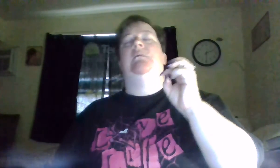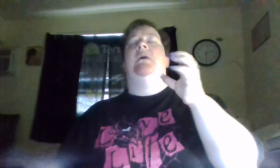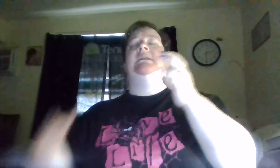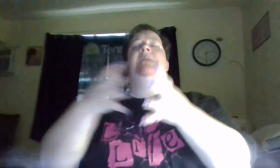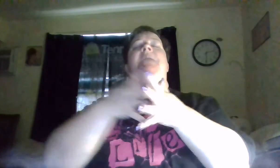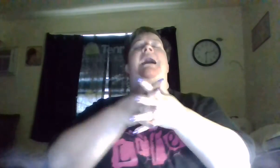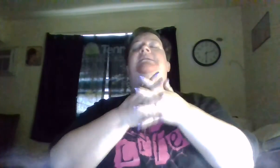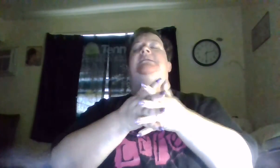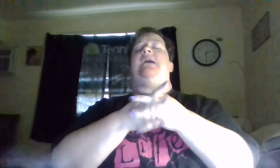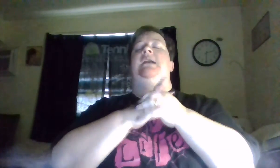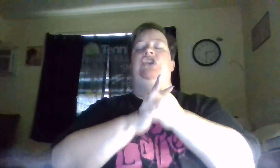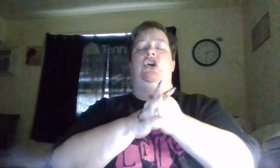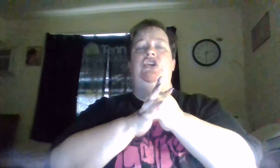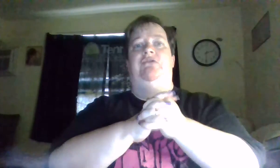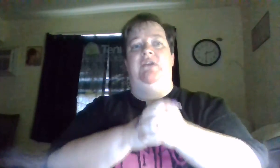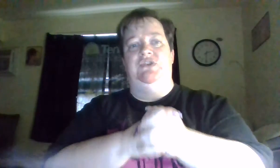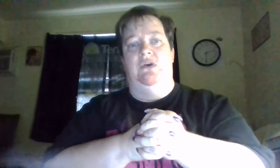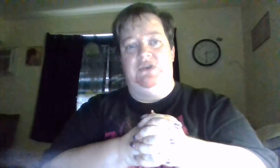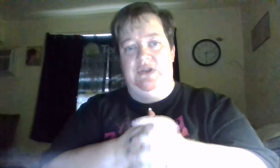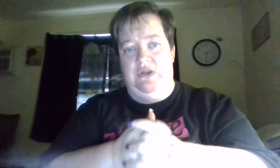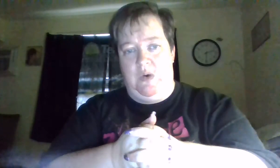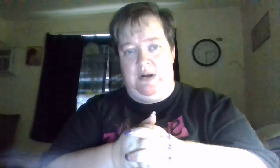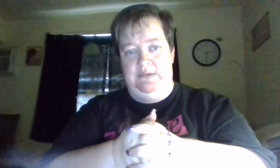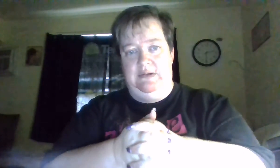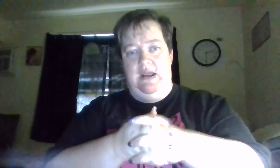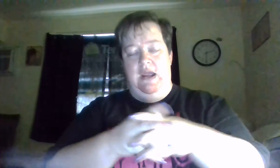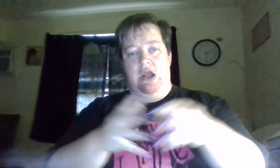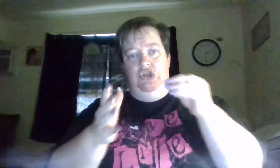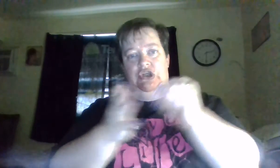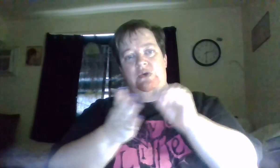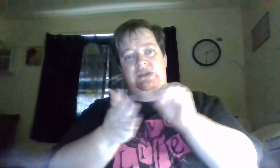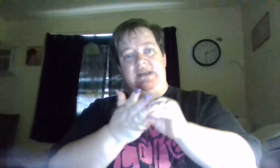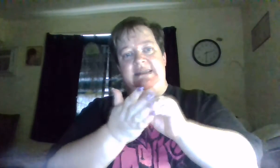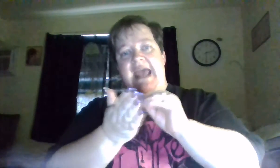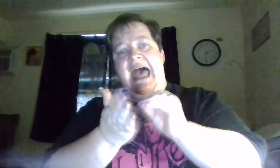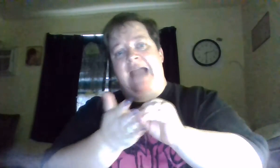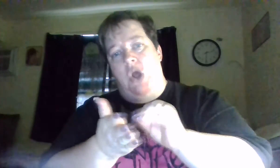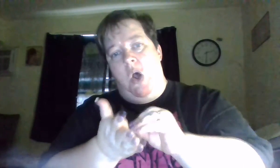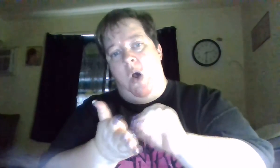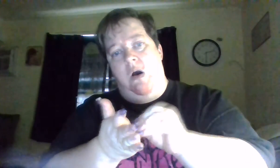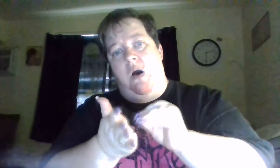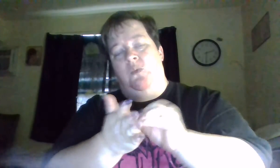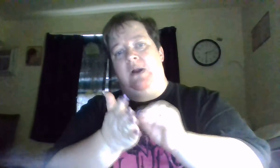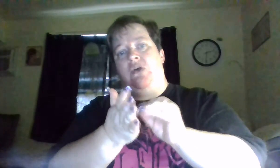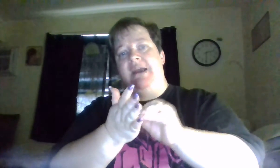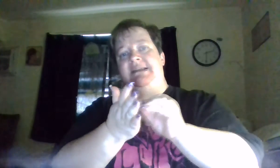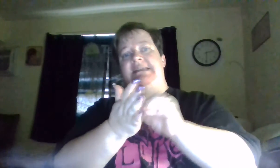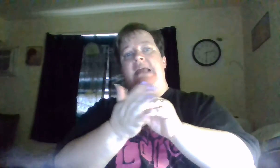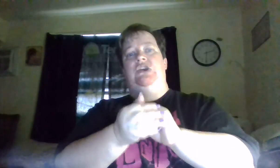what Nehemiah did and turn your fears over to the Lord, choose to act on what Christ is telling you to